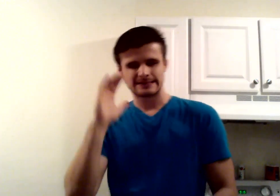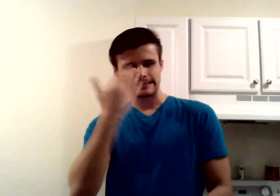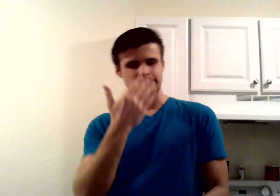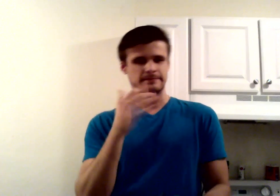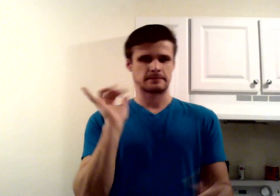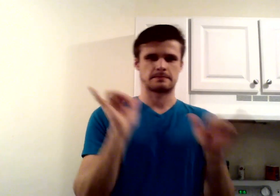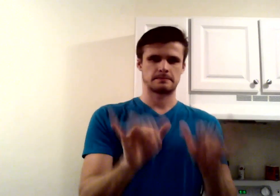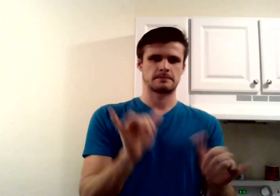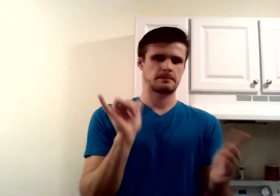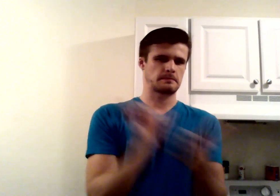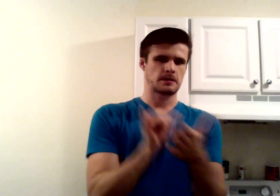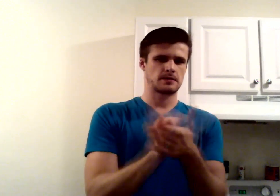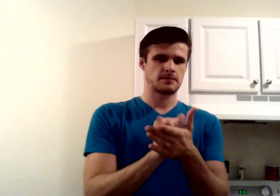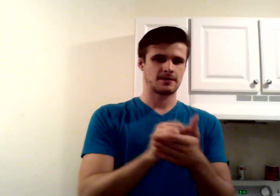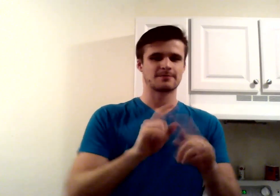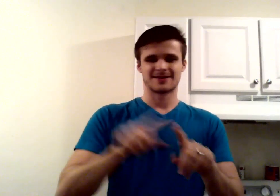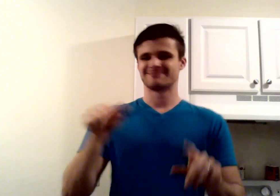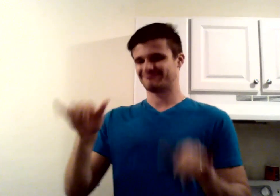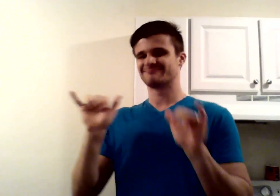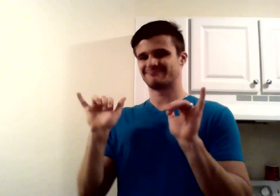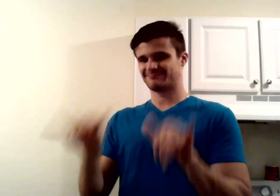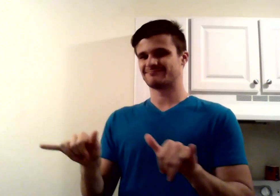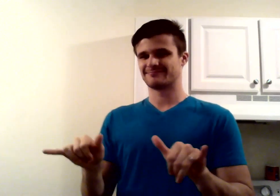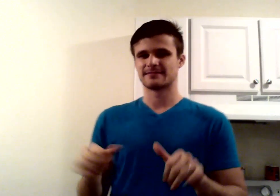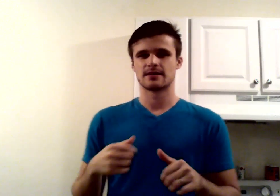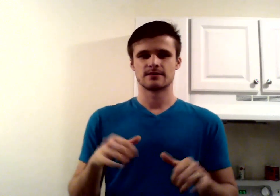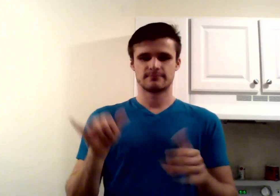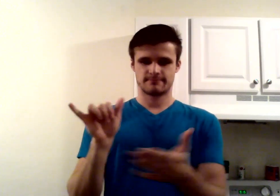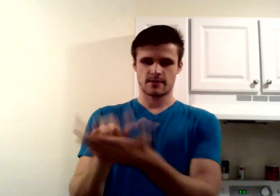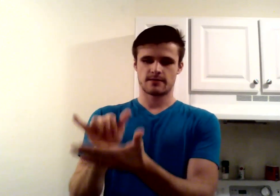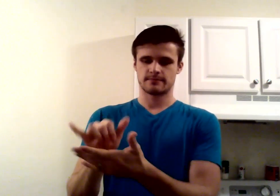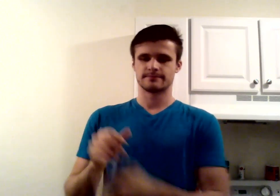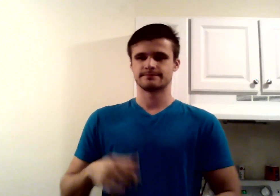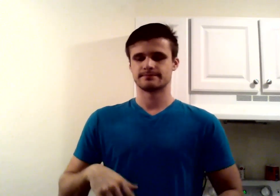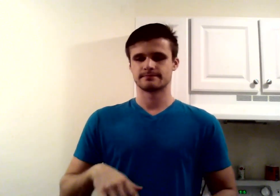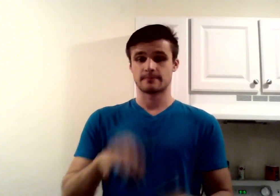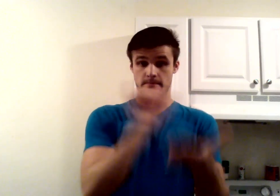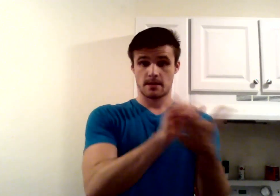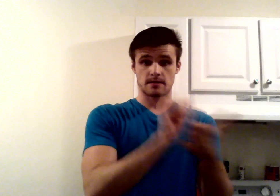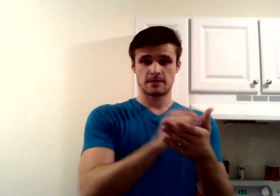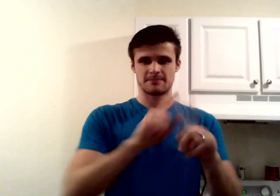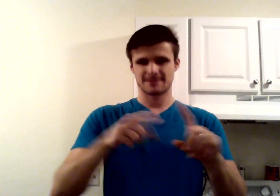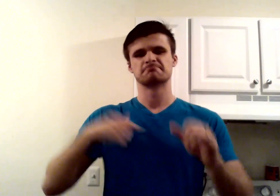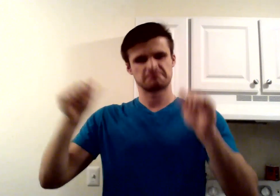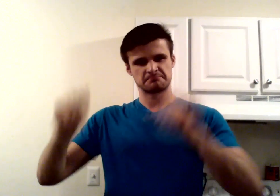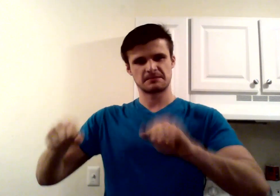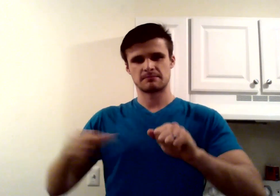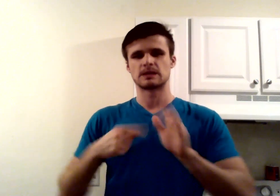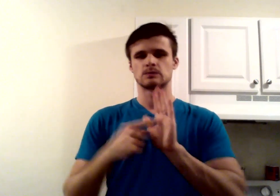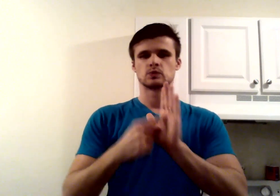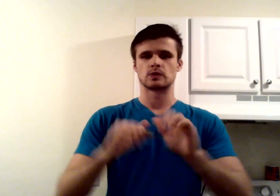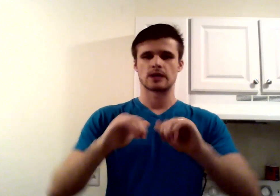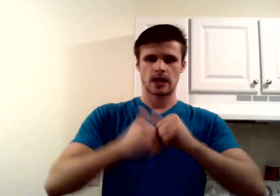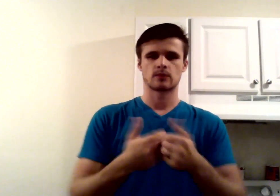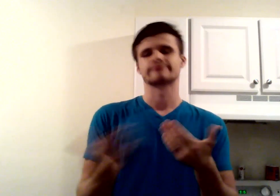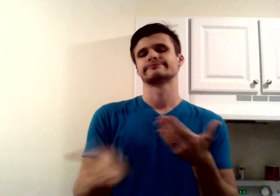it's possible, and I know that you want to know how to do this trick, and now I'm going to show you how to perform it. It's very easy. Let's do it. Before we start the trick,